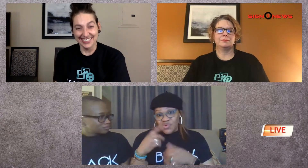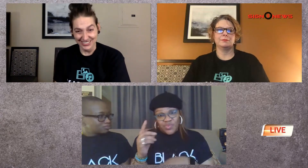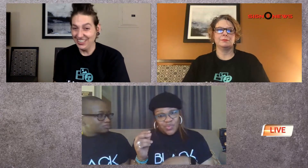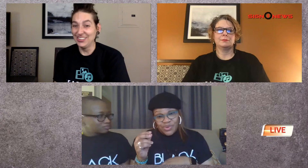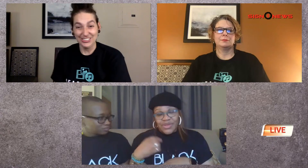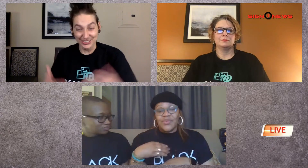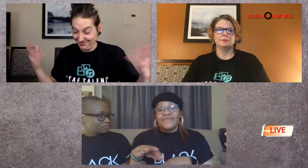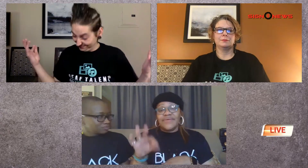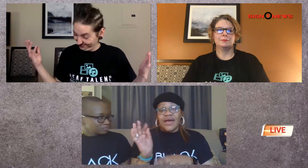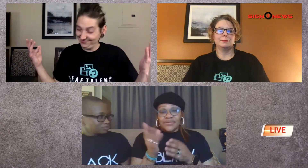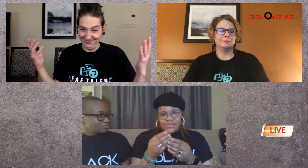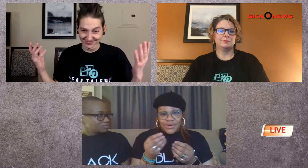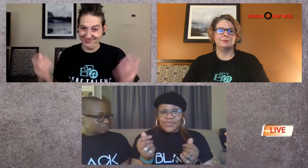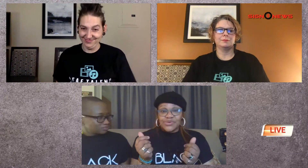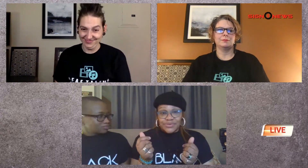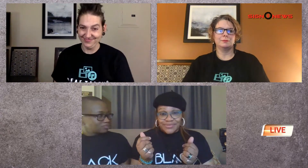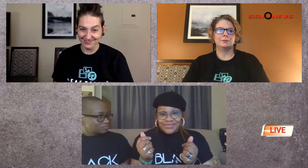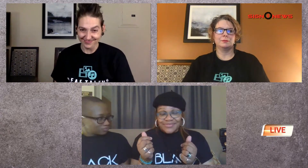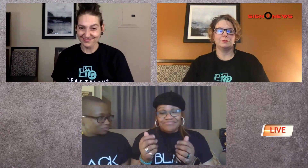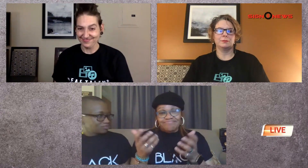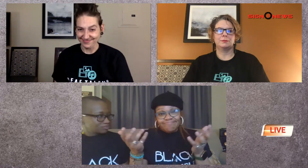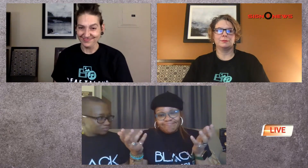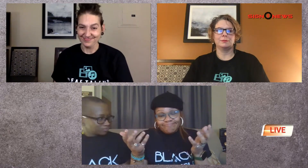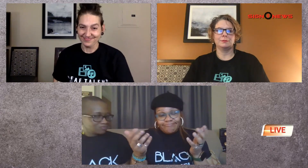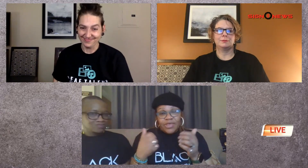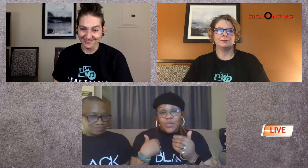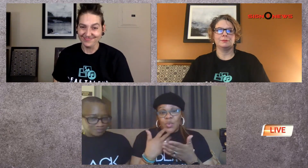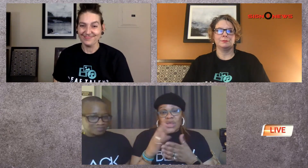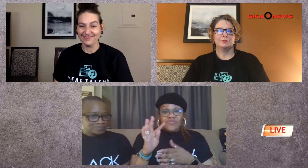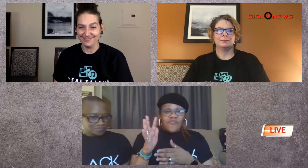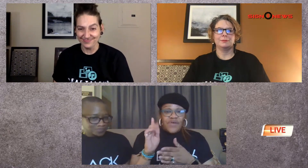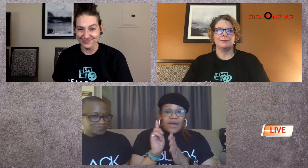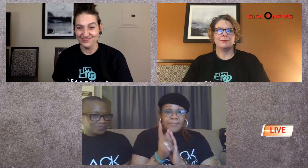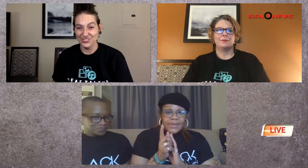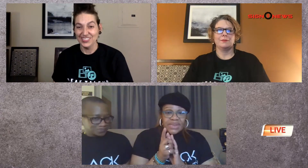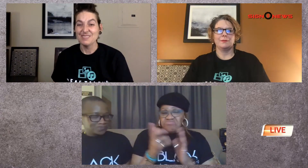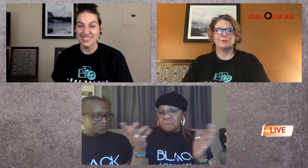we found a solution for it. We did it. We found a solution.